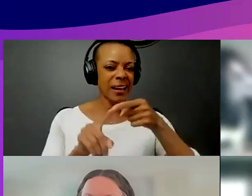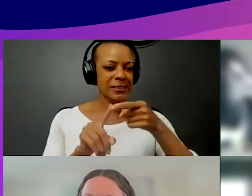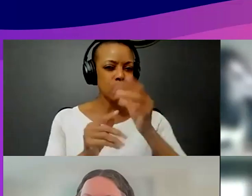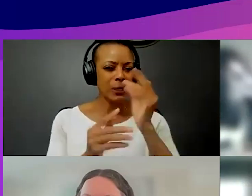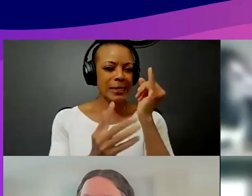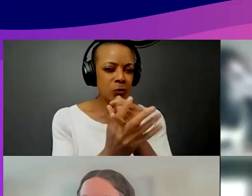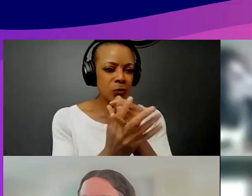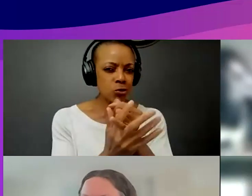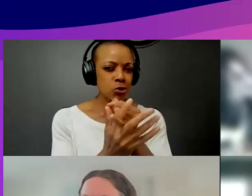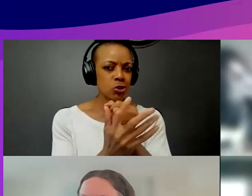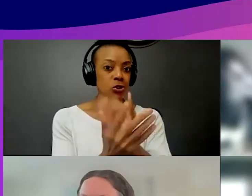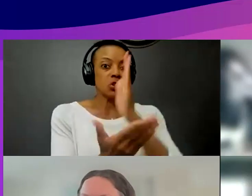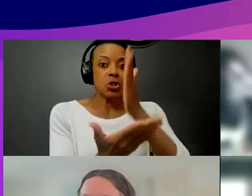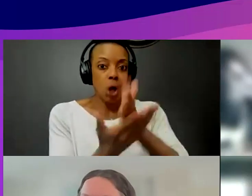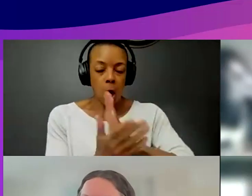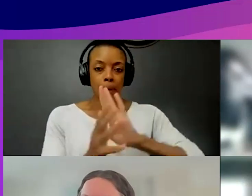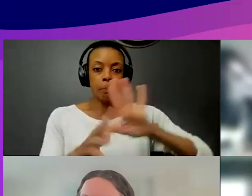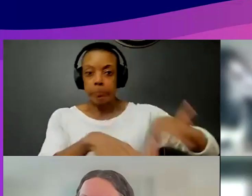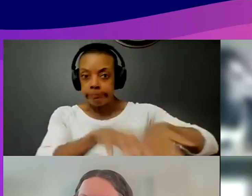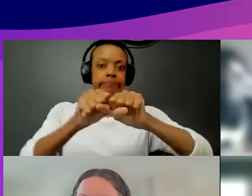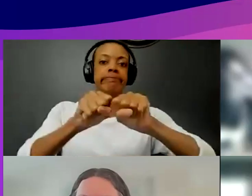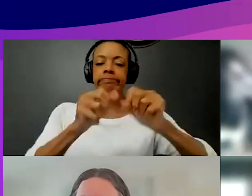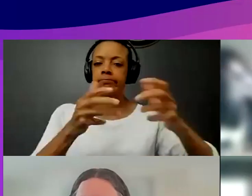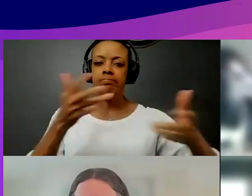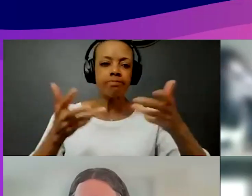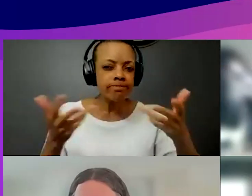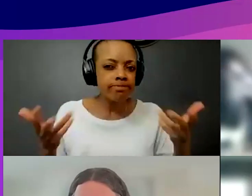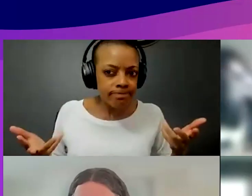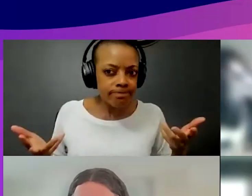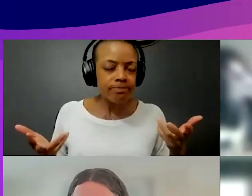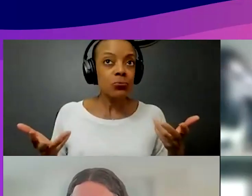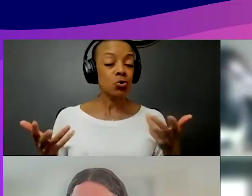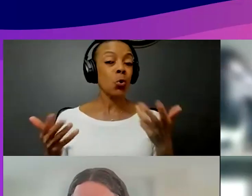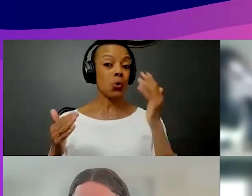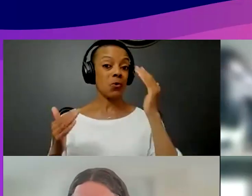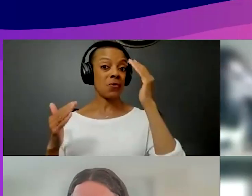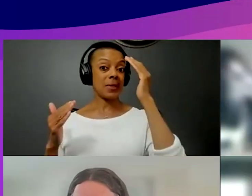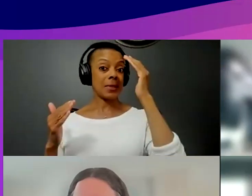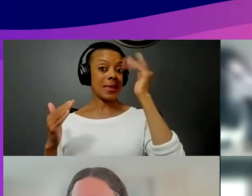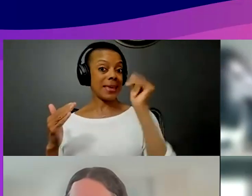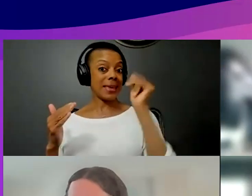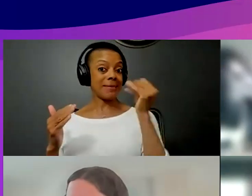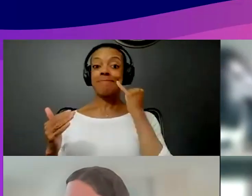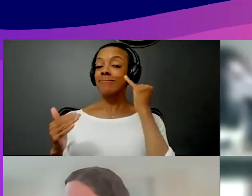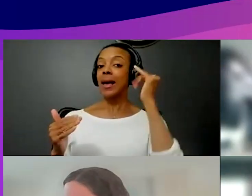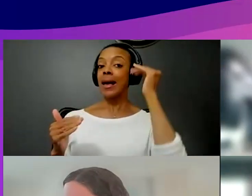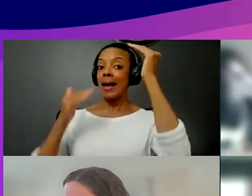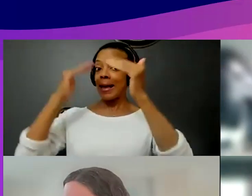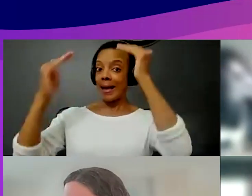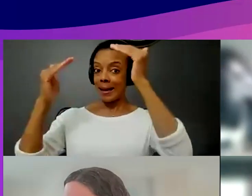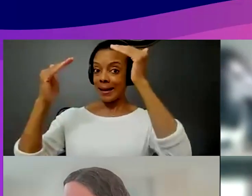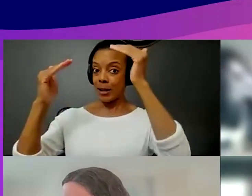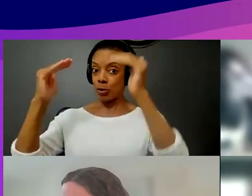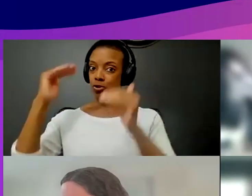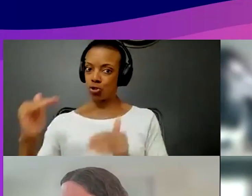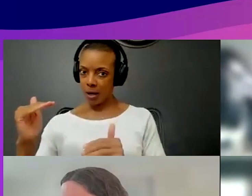complexities that are involved when the adult child was a victim of child abuse at the hands of the current elder, but